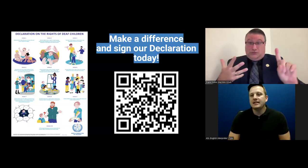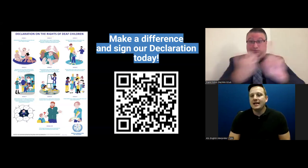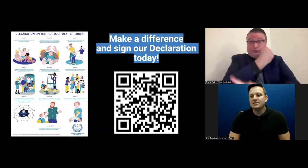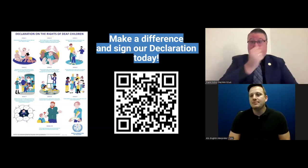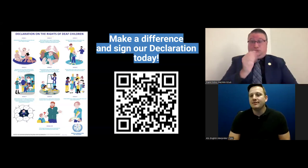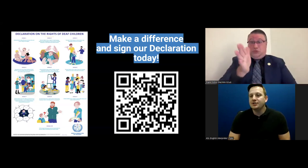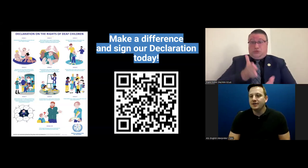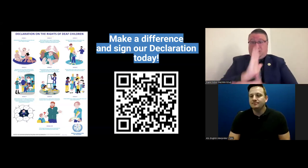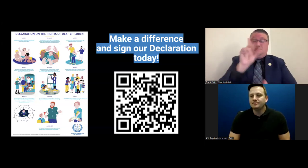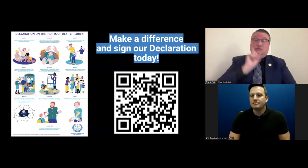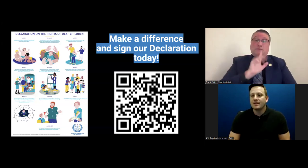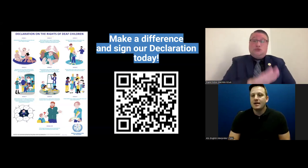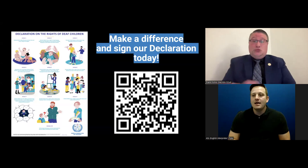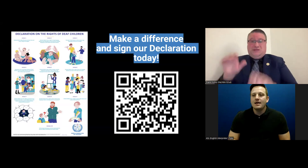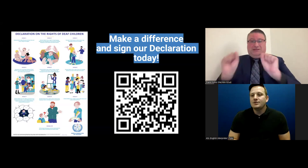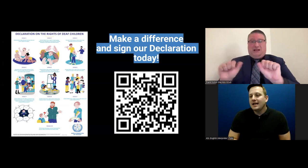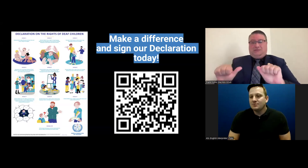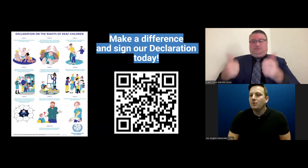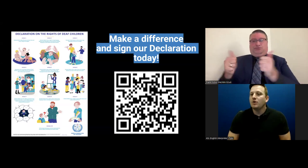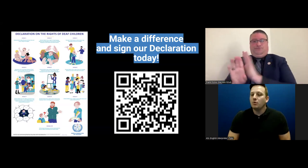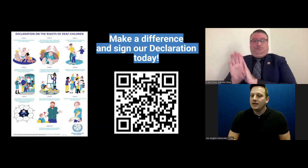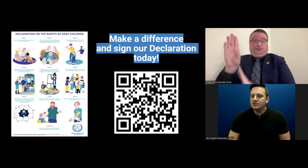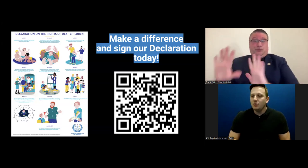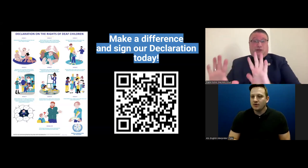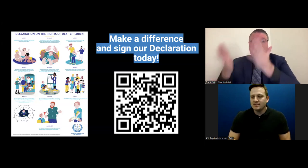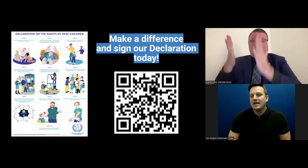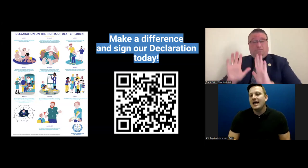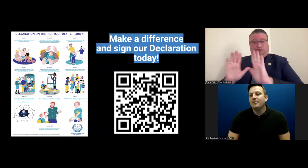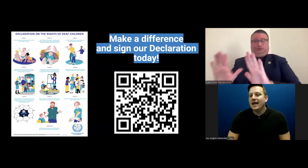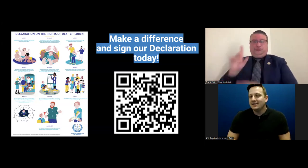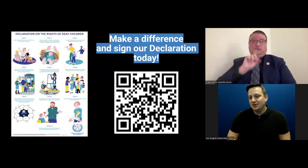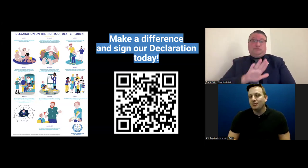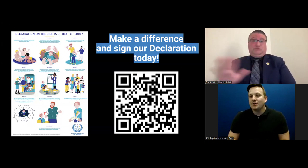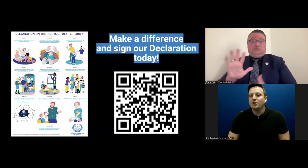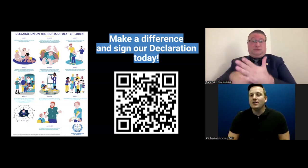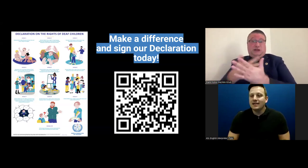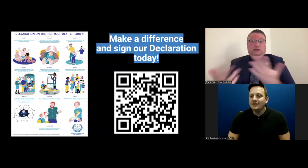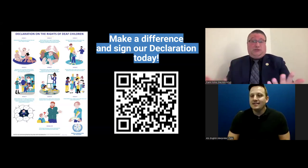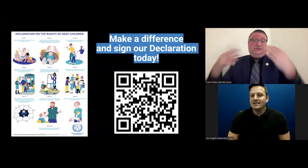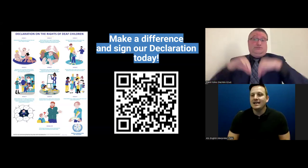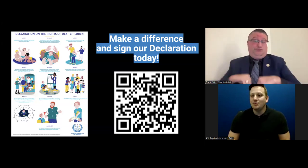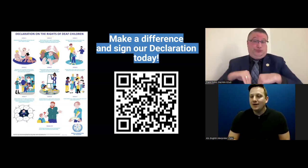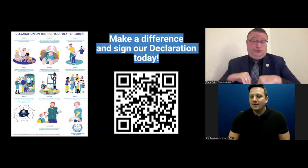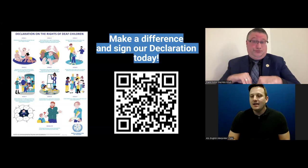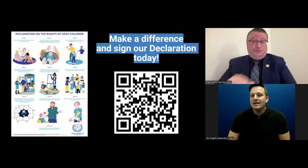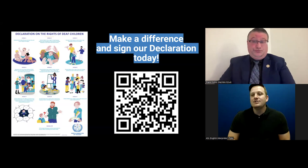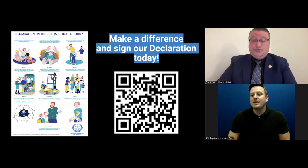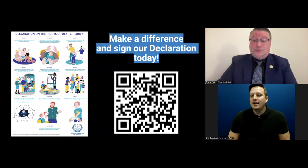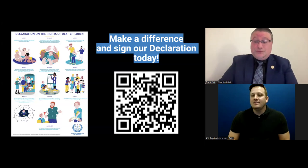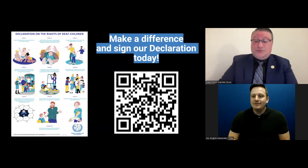language deprivation. So that is what we're working towards, and we ask you to work alongside of us as well so that deaf